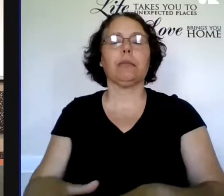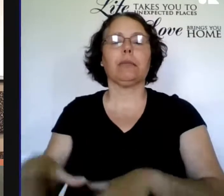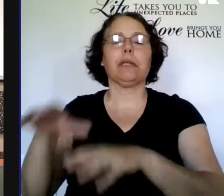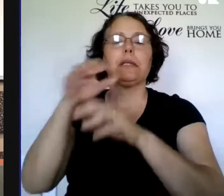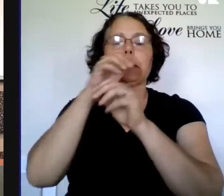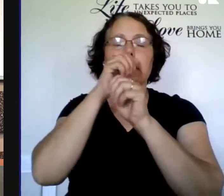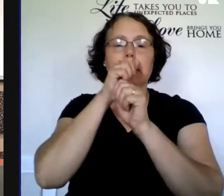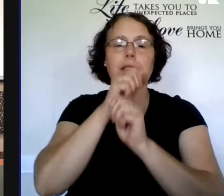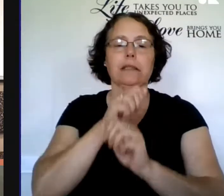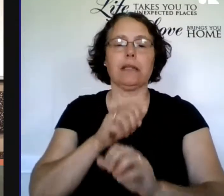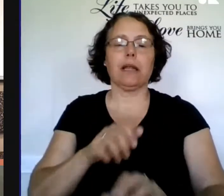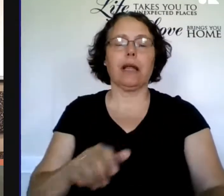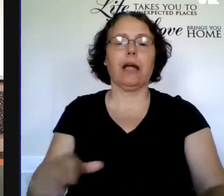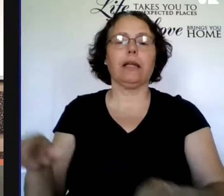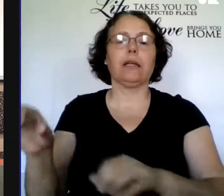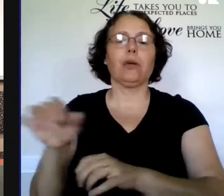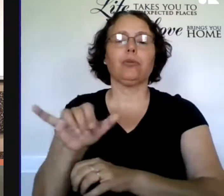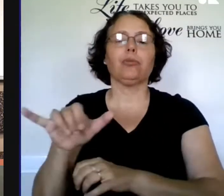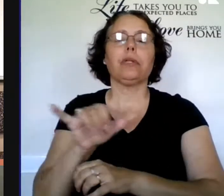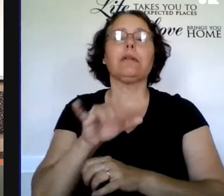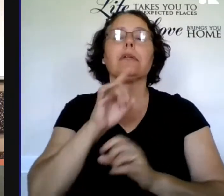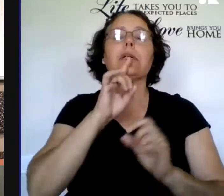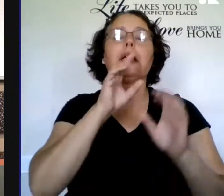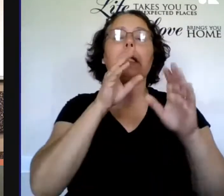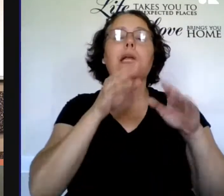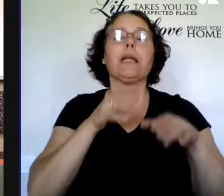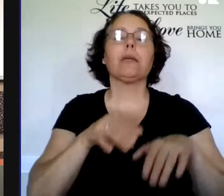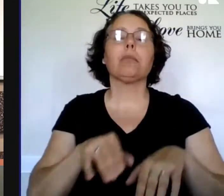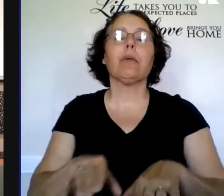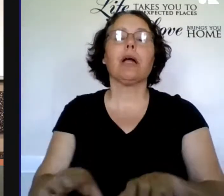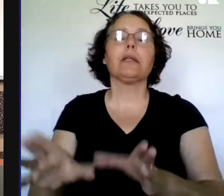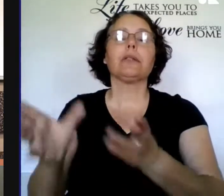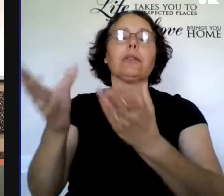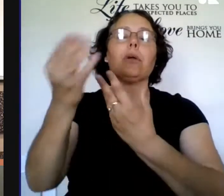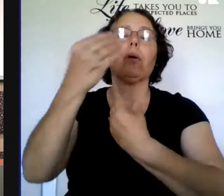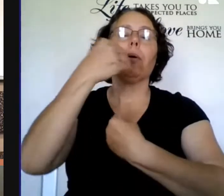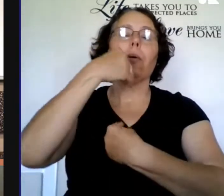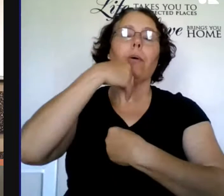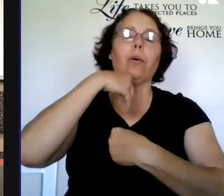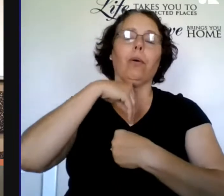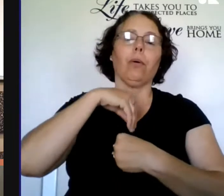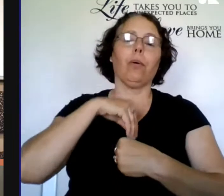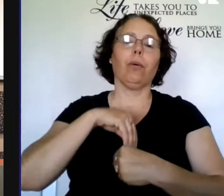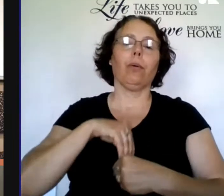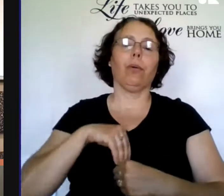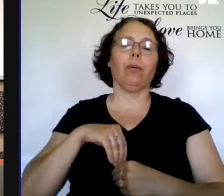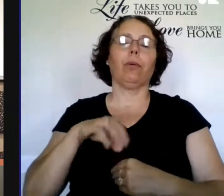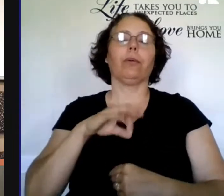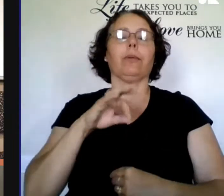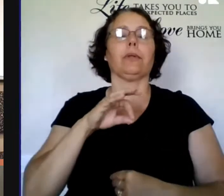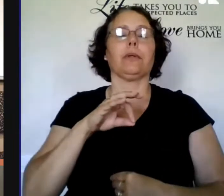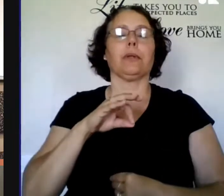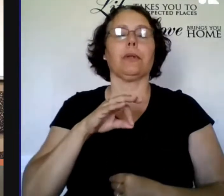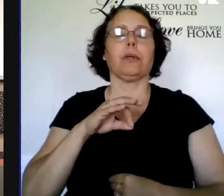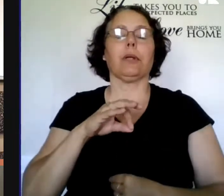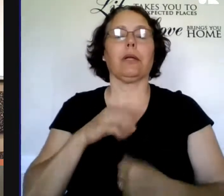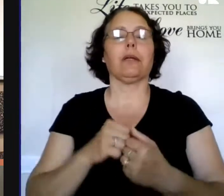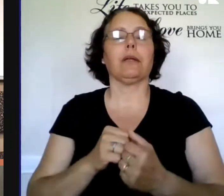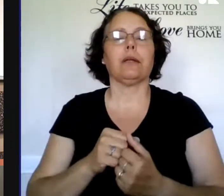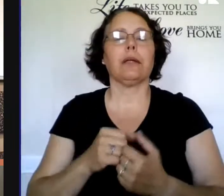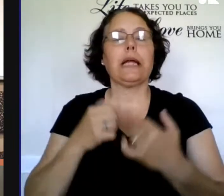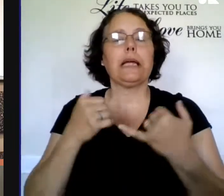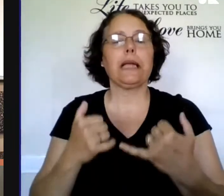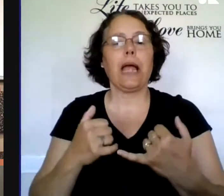got peace like a river in my soul. And now we sing, I've